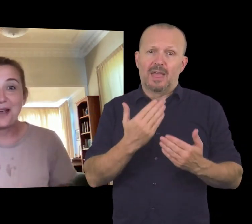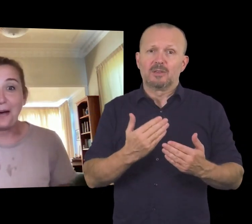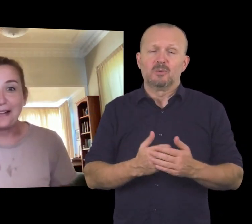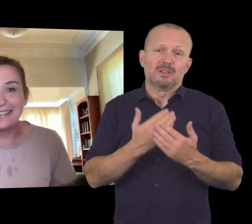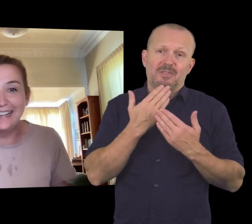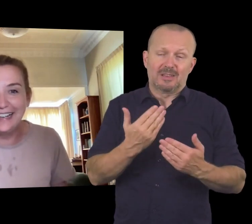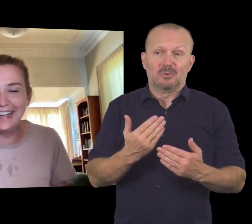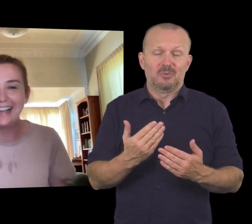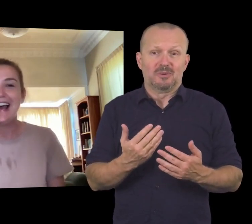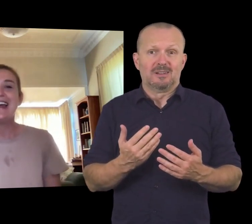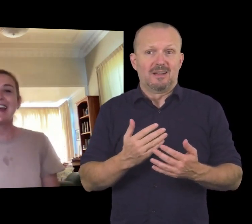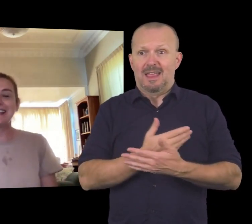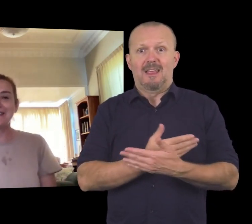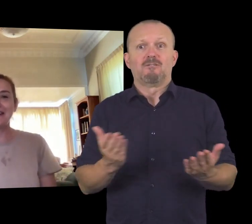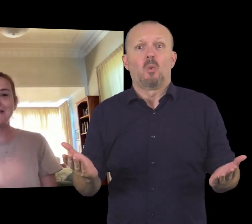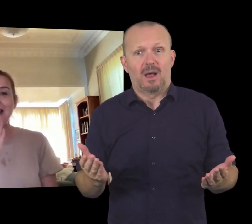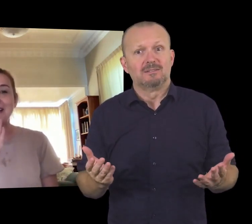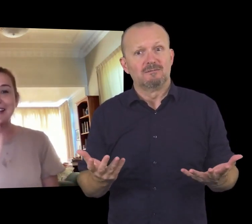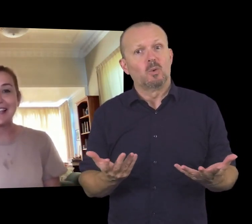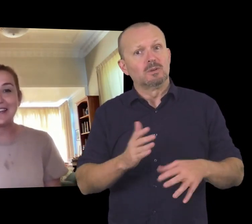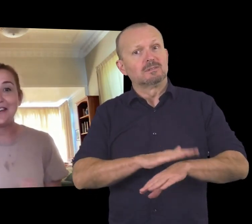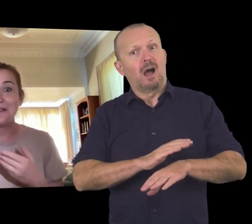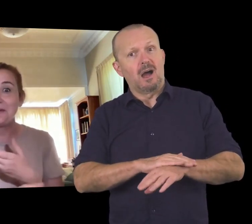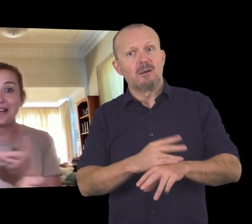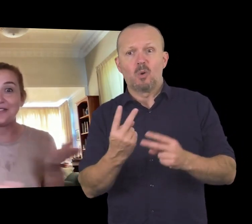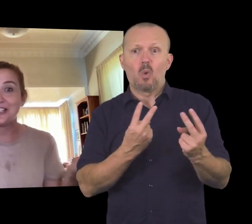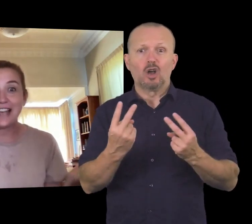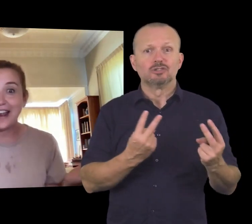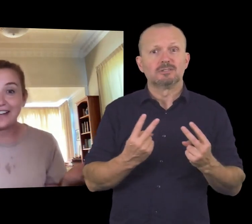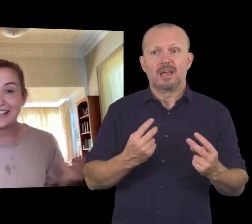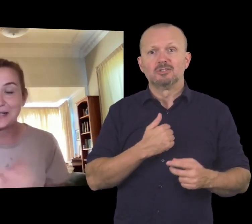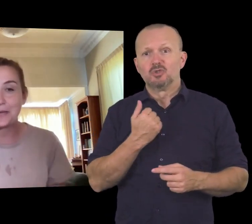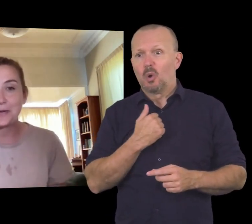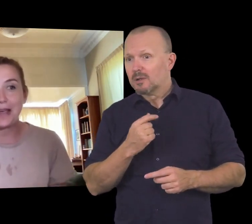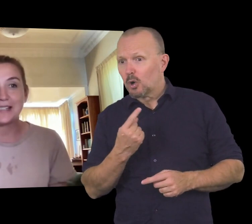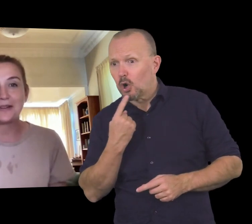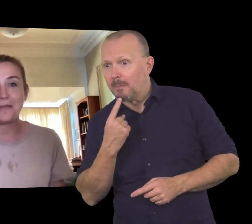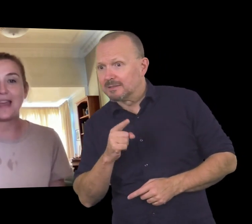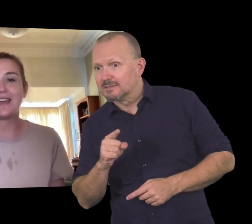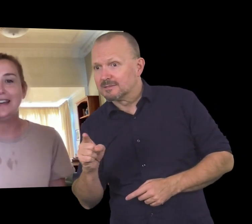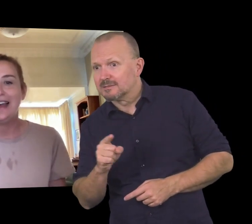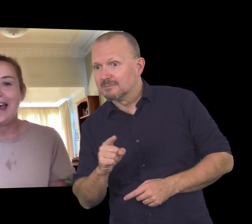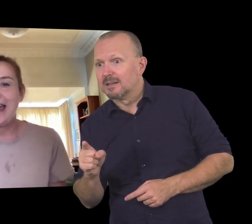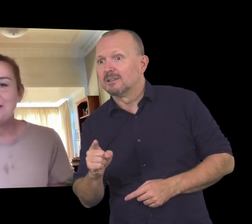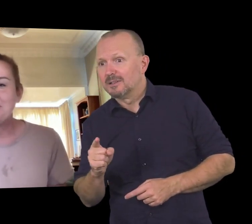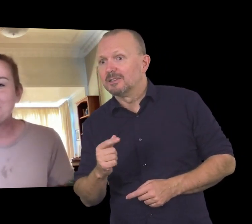Yes, so thank you very much. Thank you, everybody, for sharing this space with